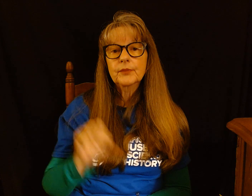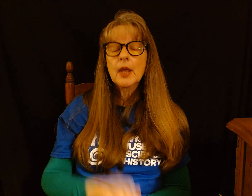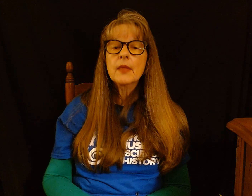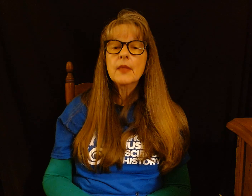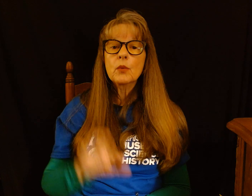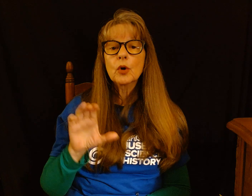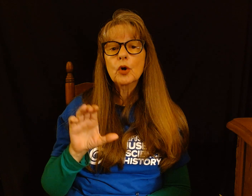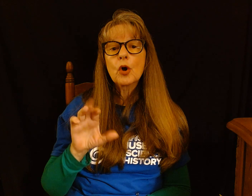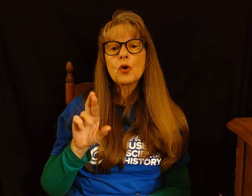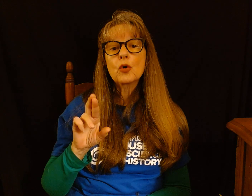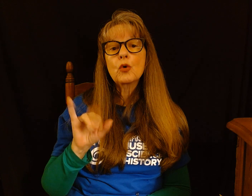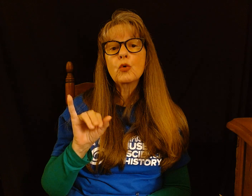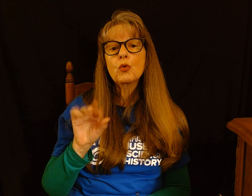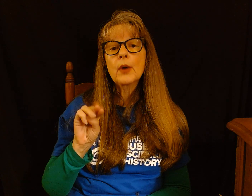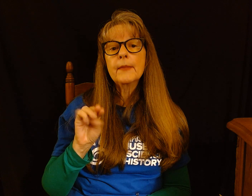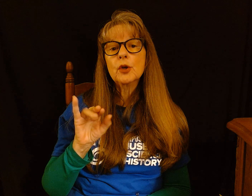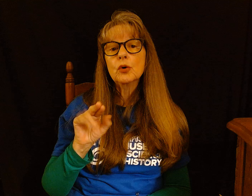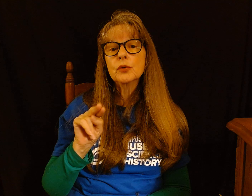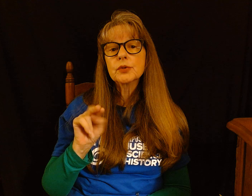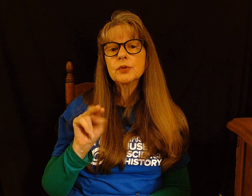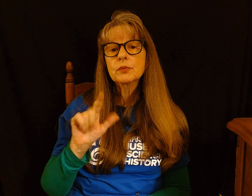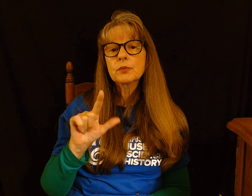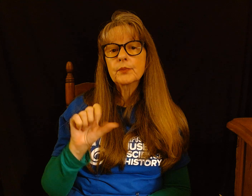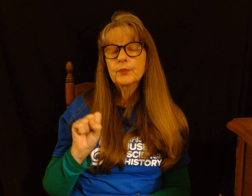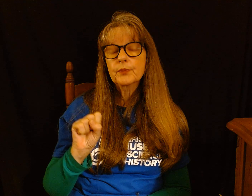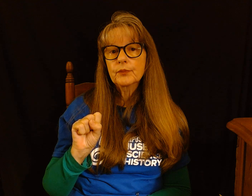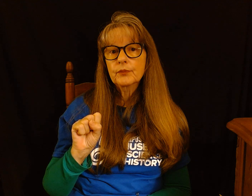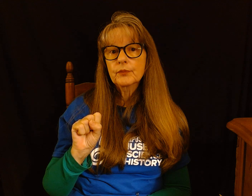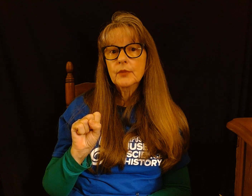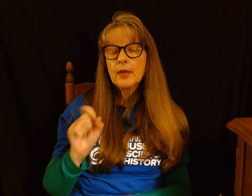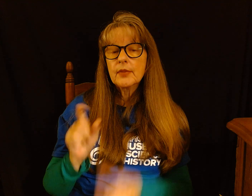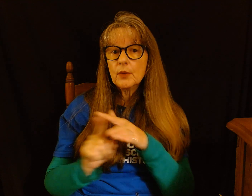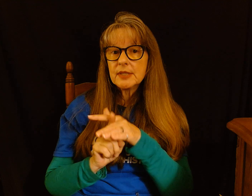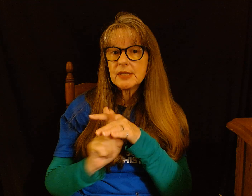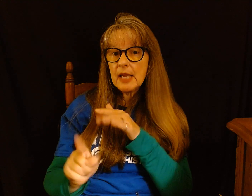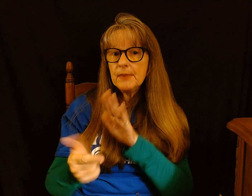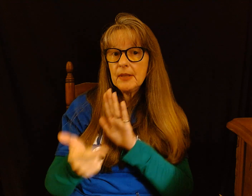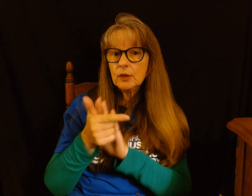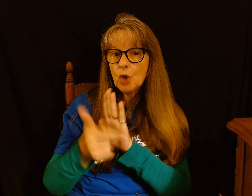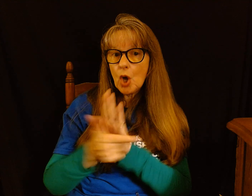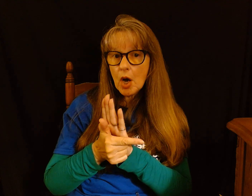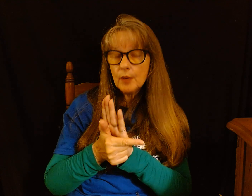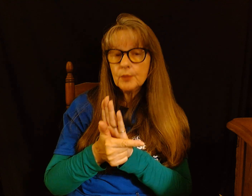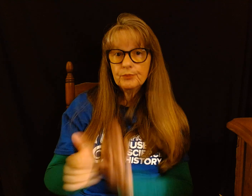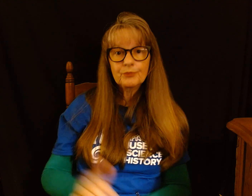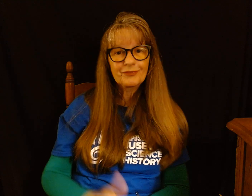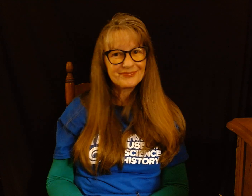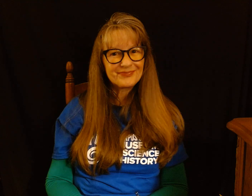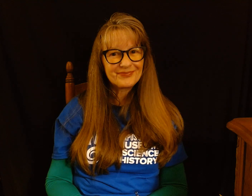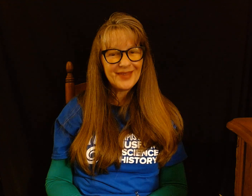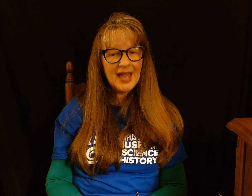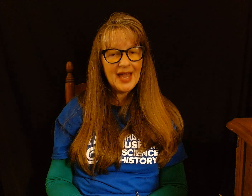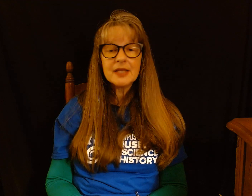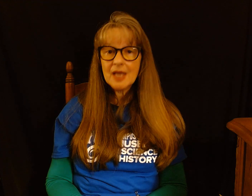They were criminals. They were escaping the law. Okay, that's how I